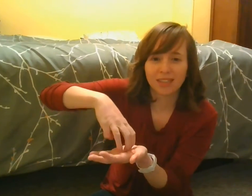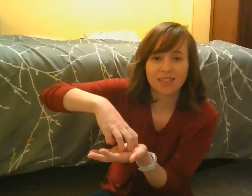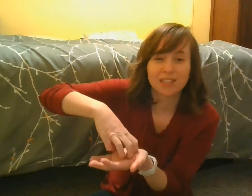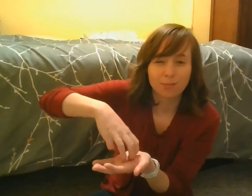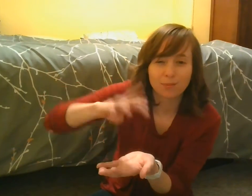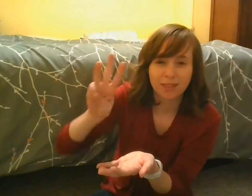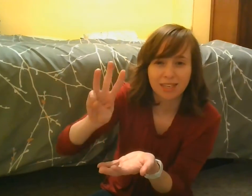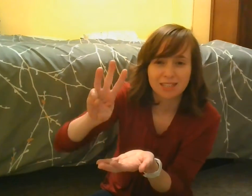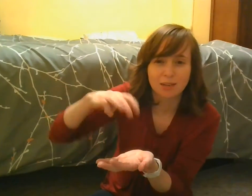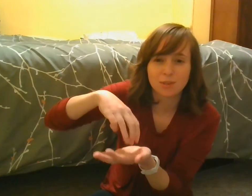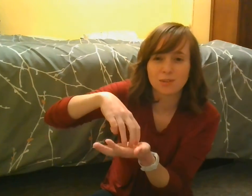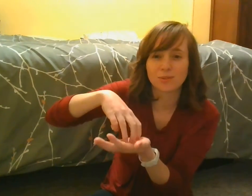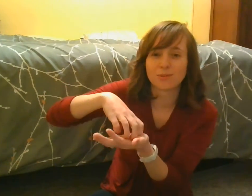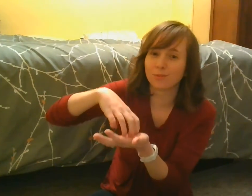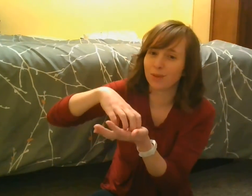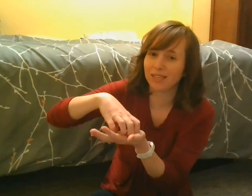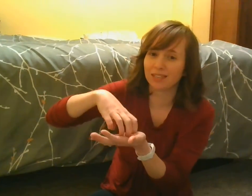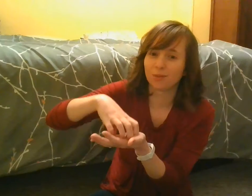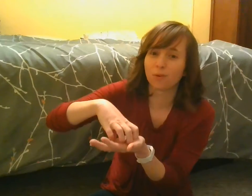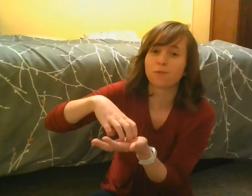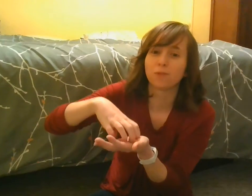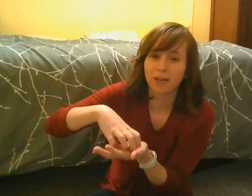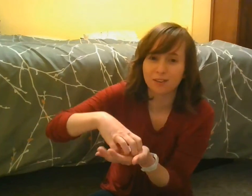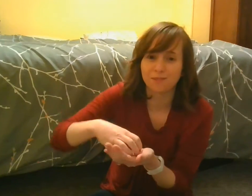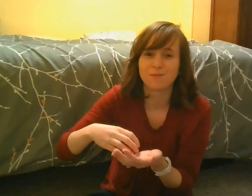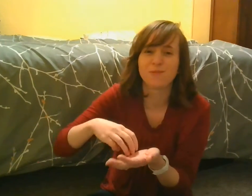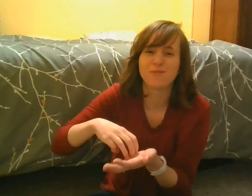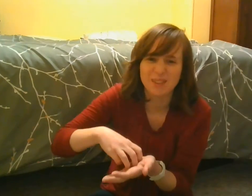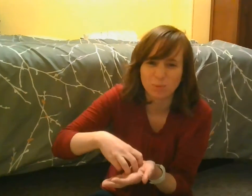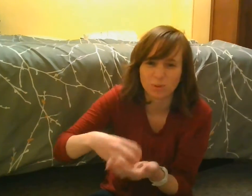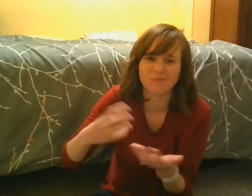a W, weak, or frail, feeble.